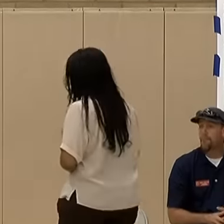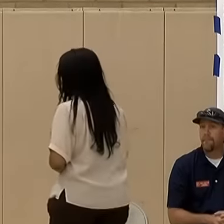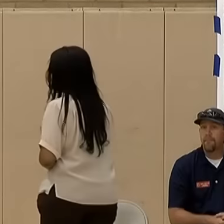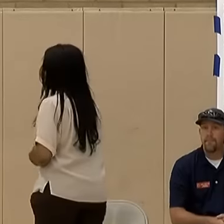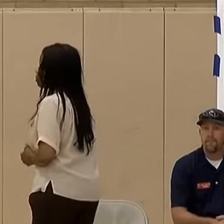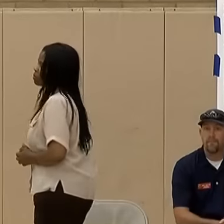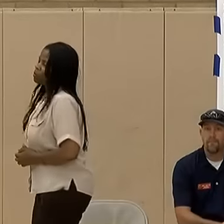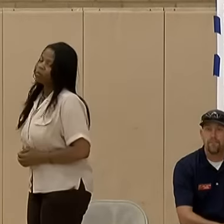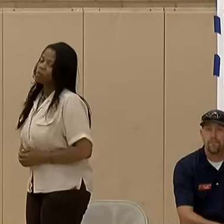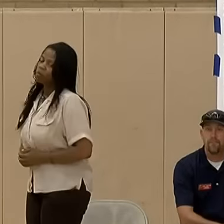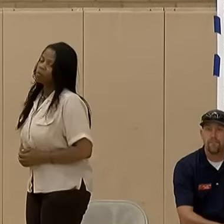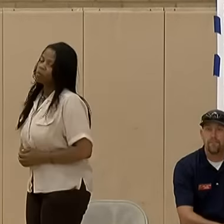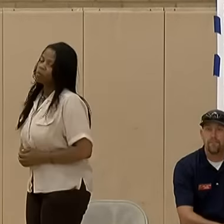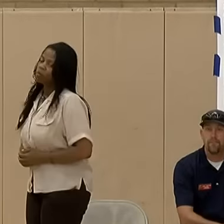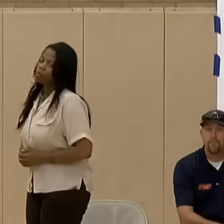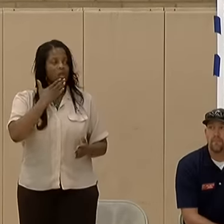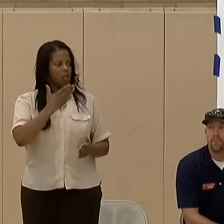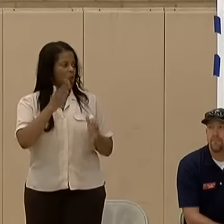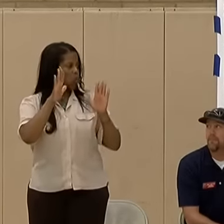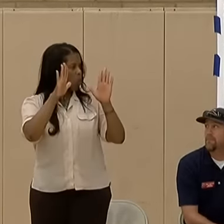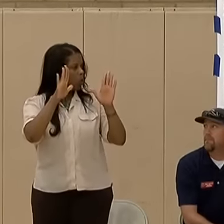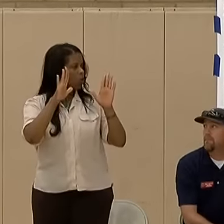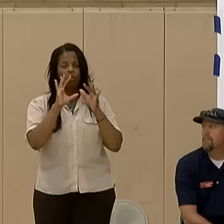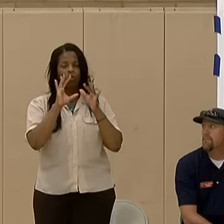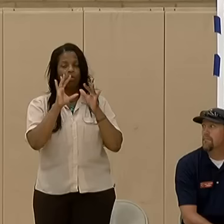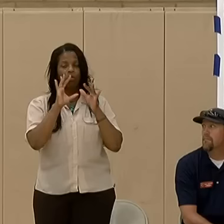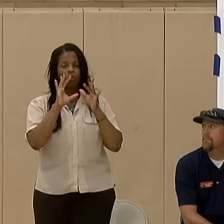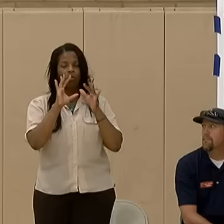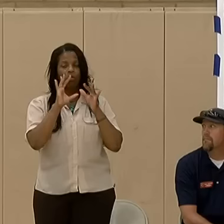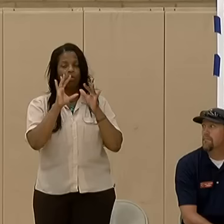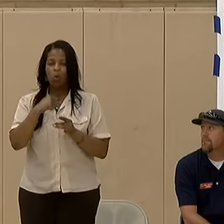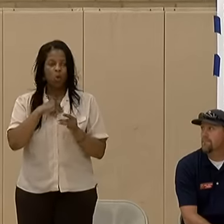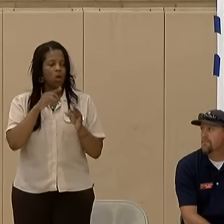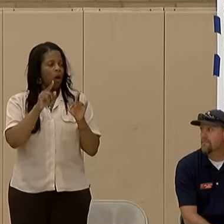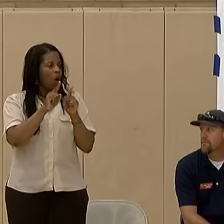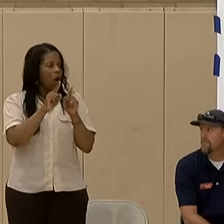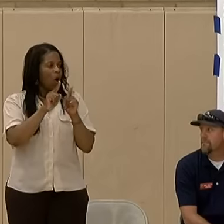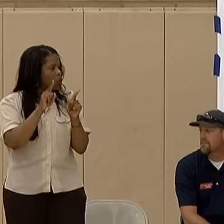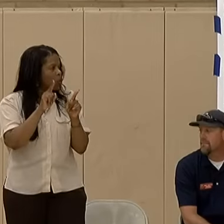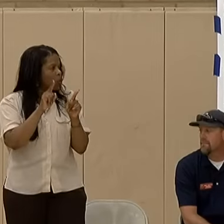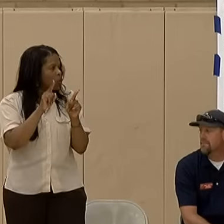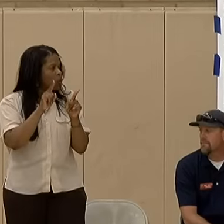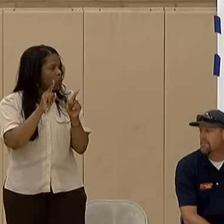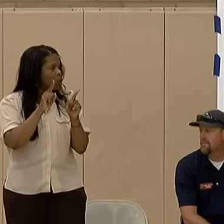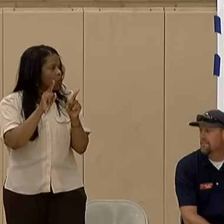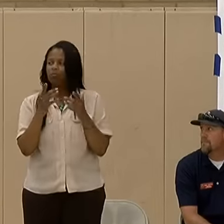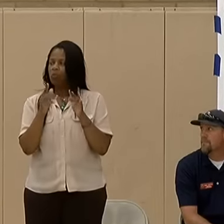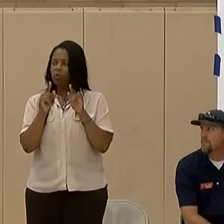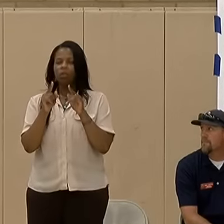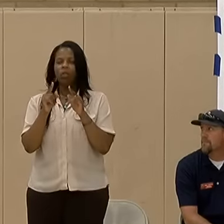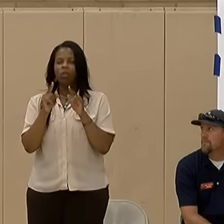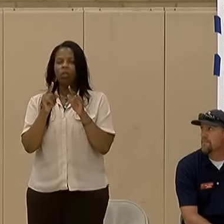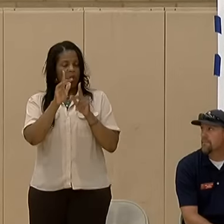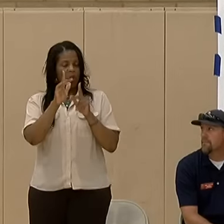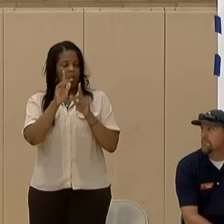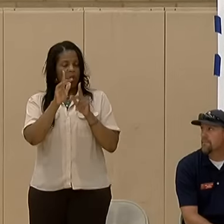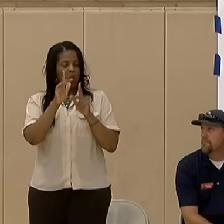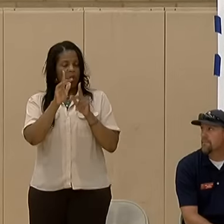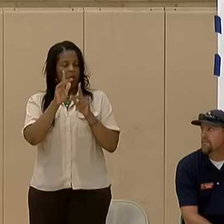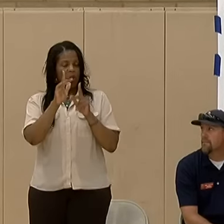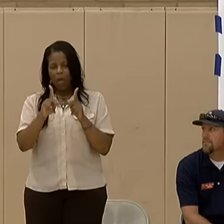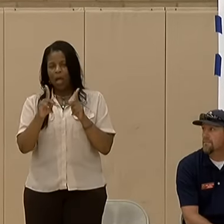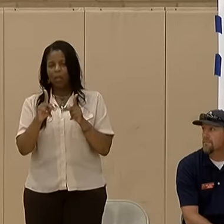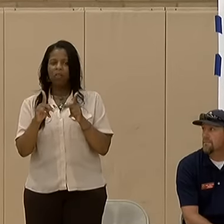Thank you, Chief. Excellent comments. And we also gave a briefing similar to this to the folks at the